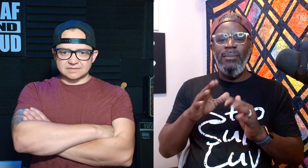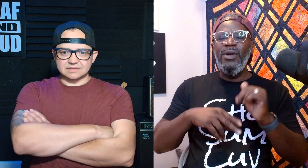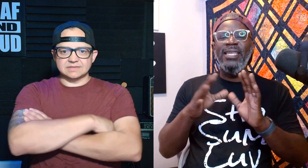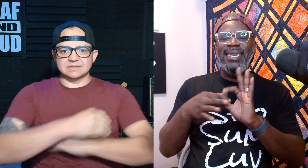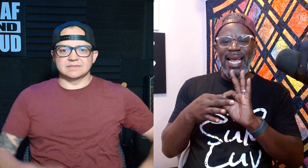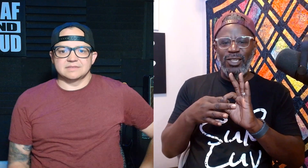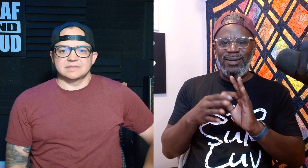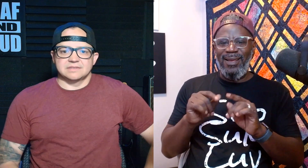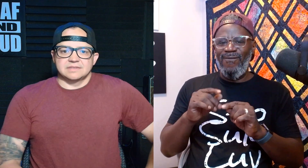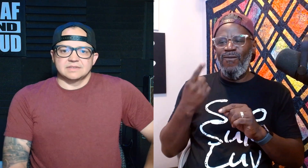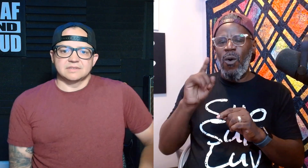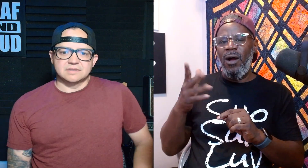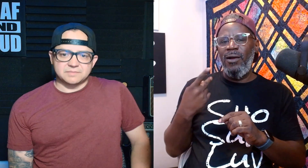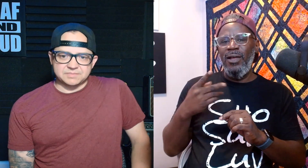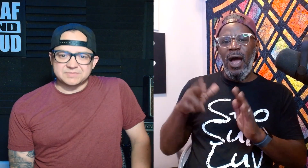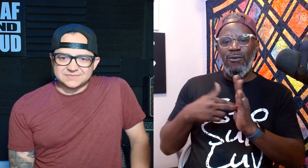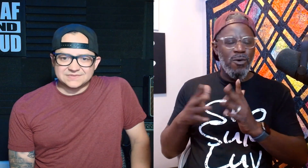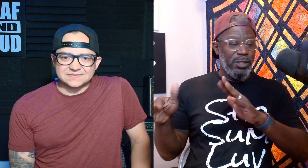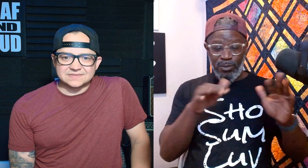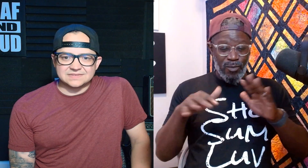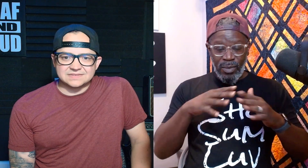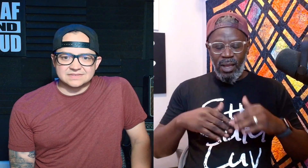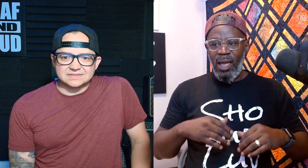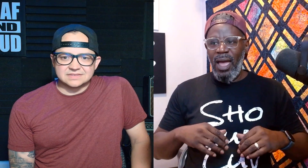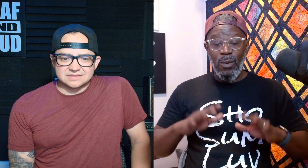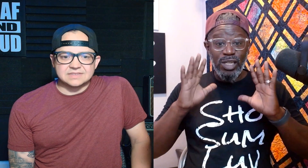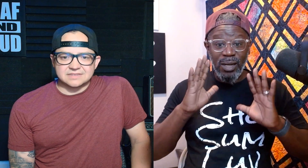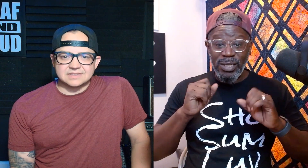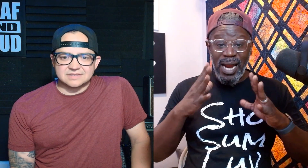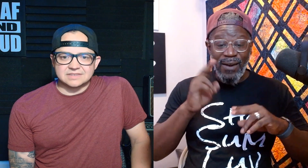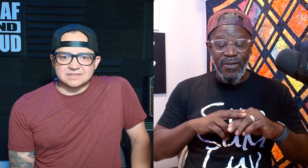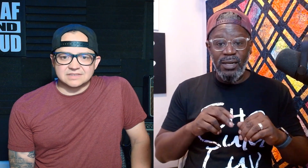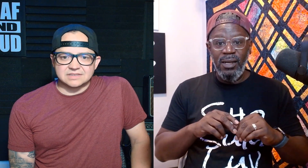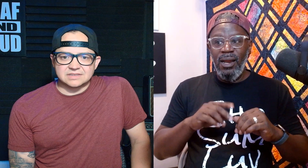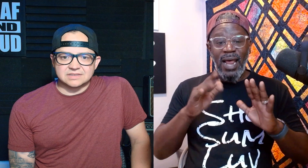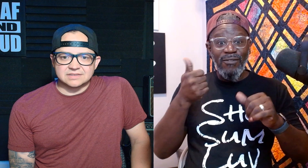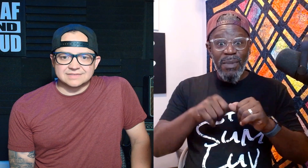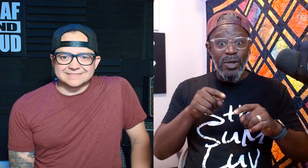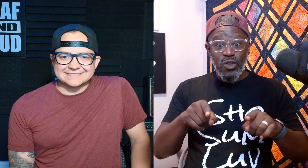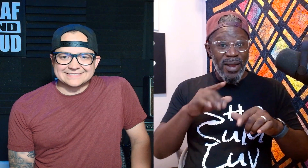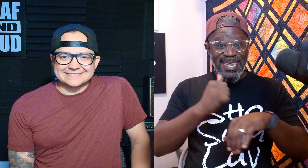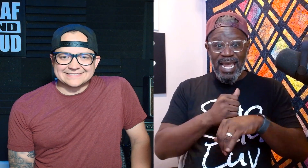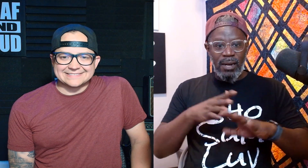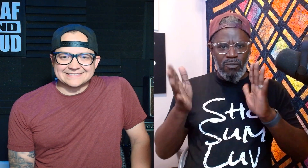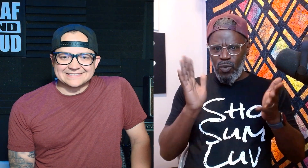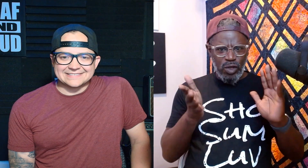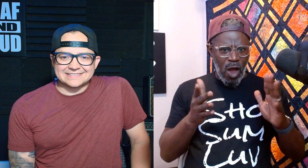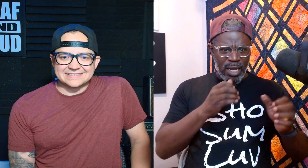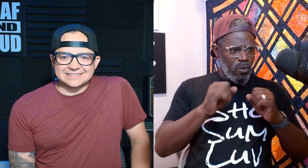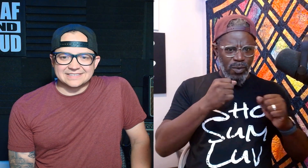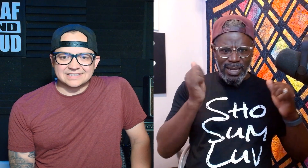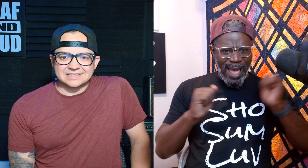So we built the connection for our roles. And it was a lot of fun. Now I remember during the set, we